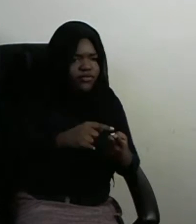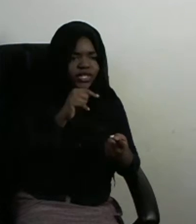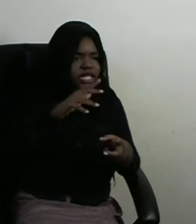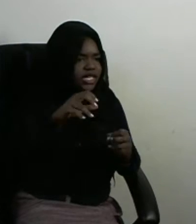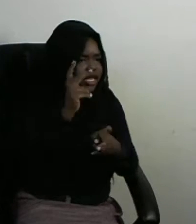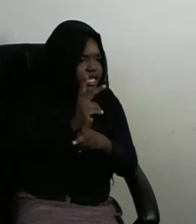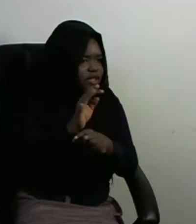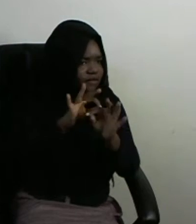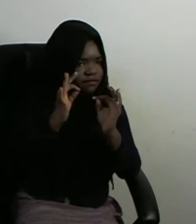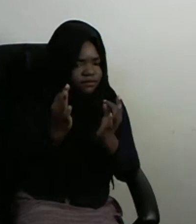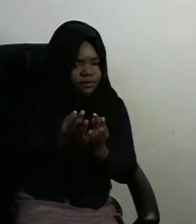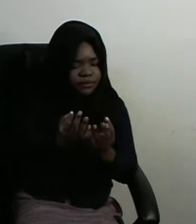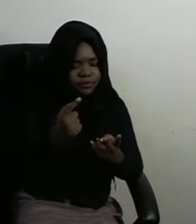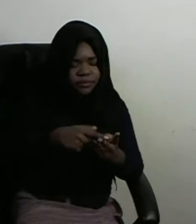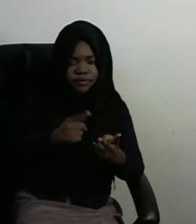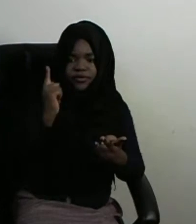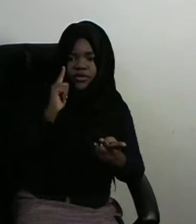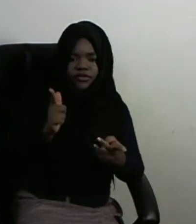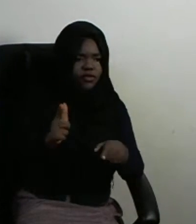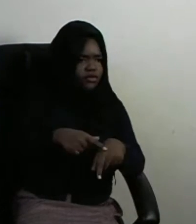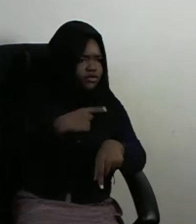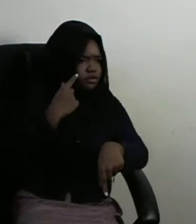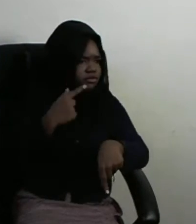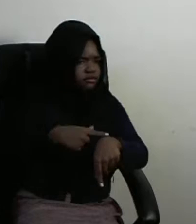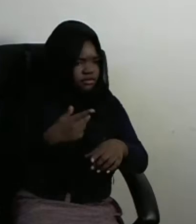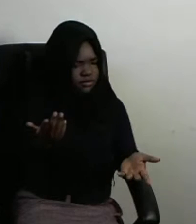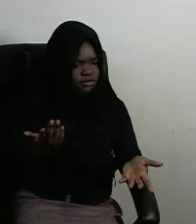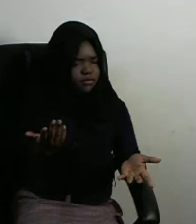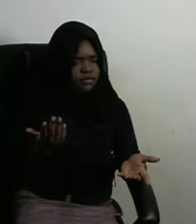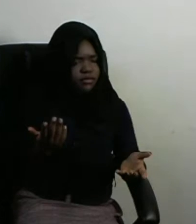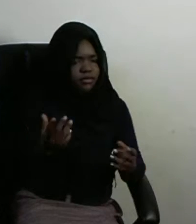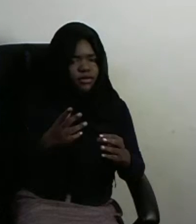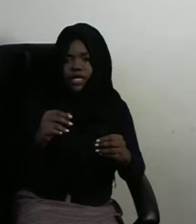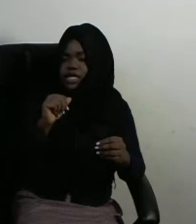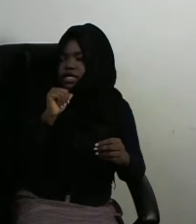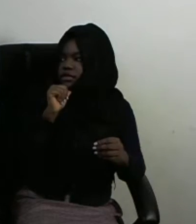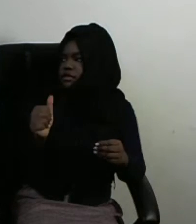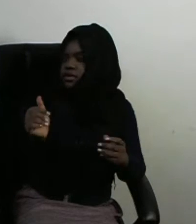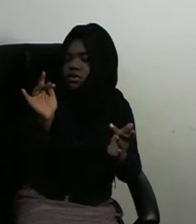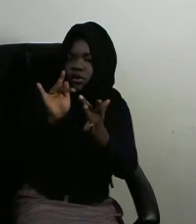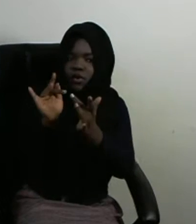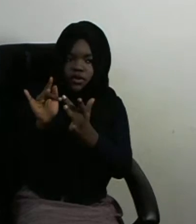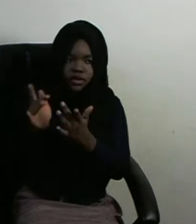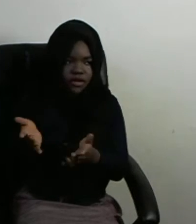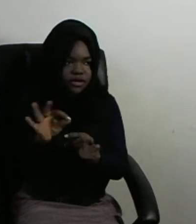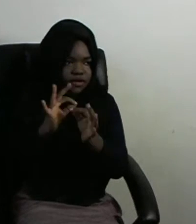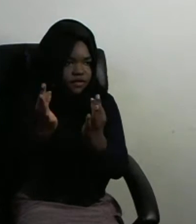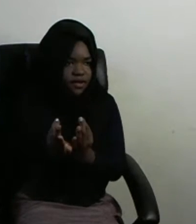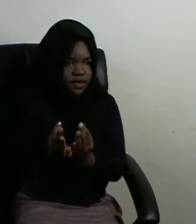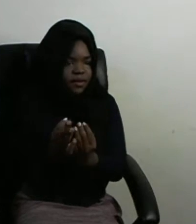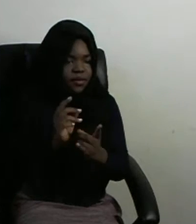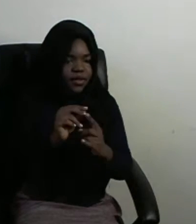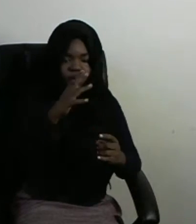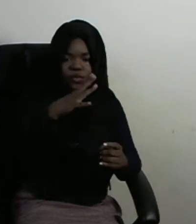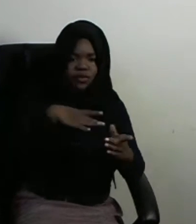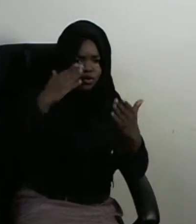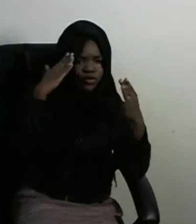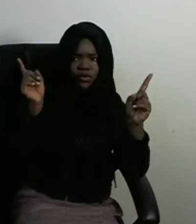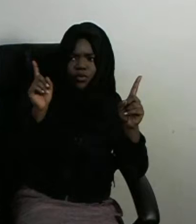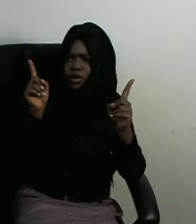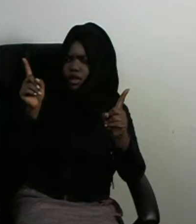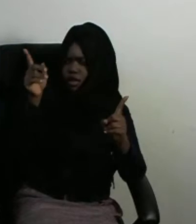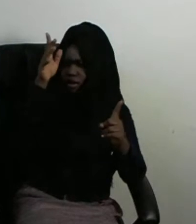take care of his family for a long period of time, and he doesn't contact them, and she doesn't know where he